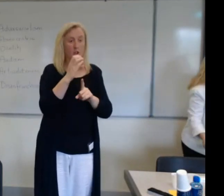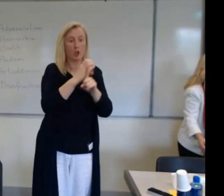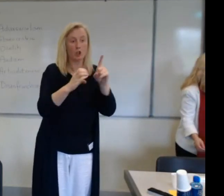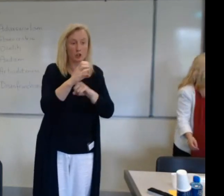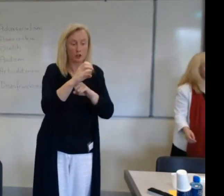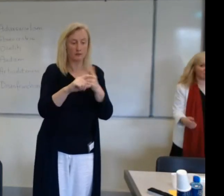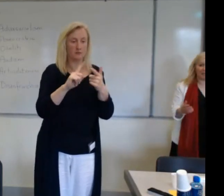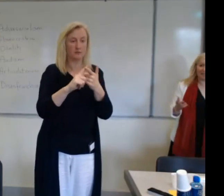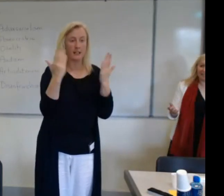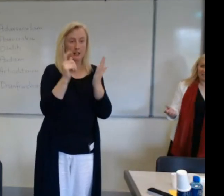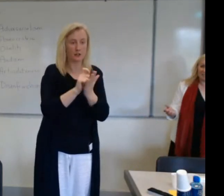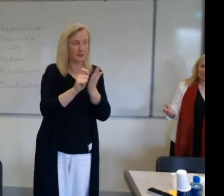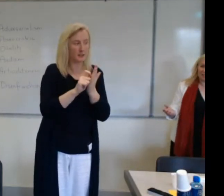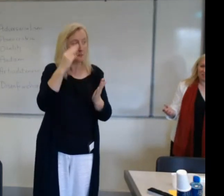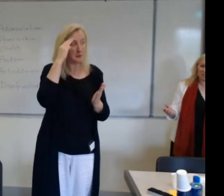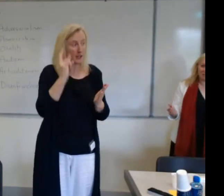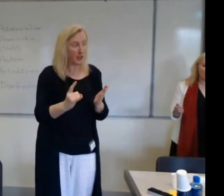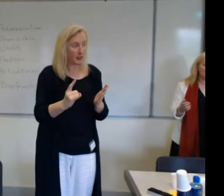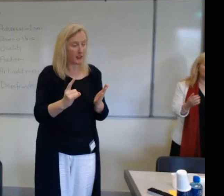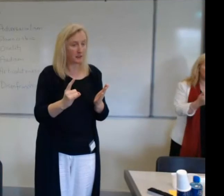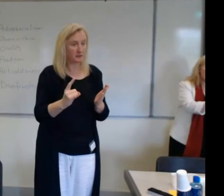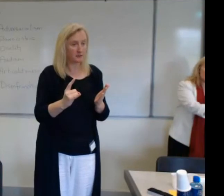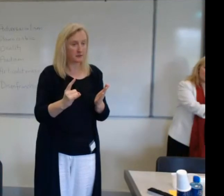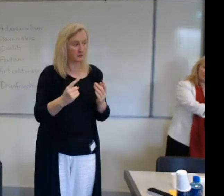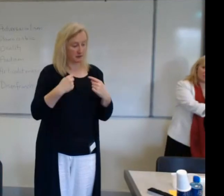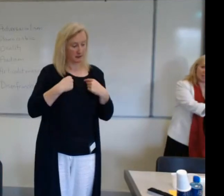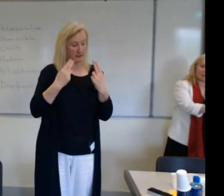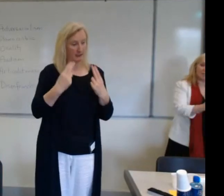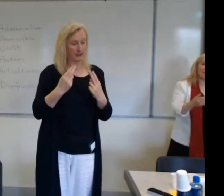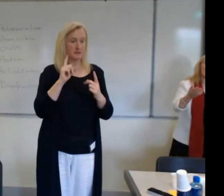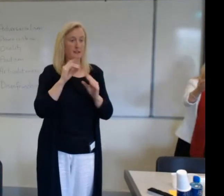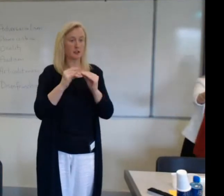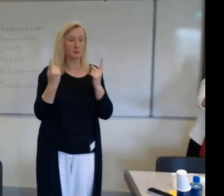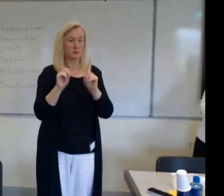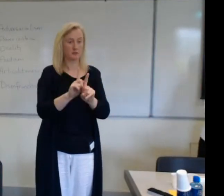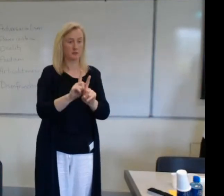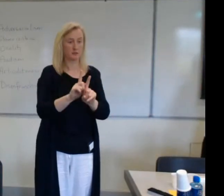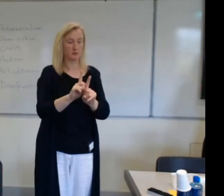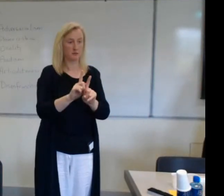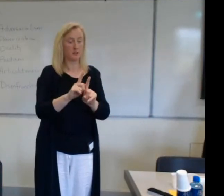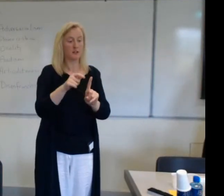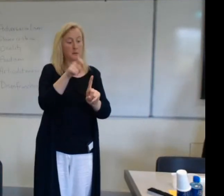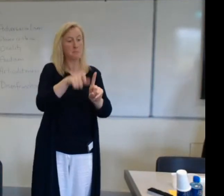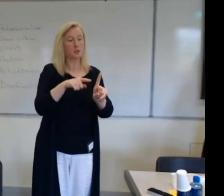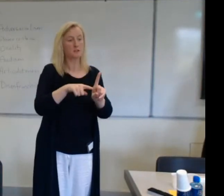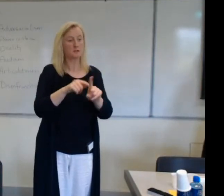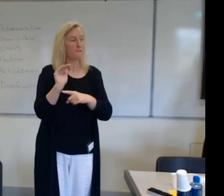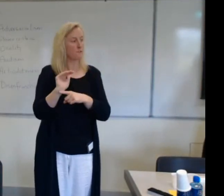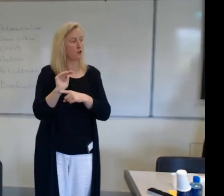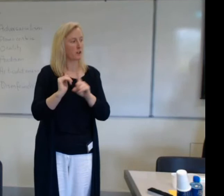literacy issues, mental health considerations. Do I need a deaf interpreter? Is it a foreign deaf person? Yeah? There's been a